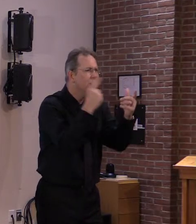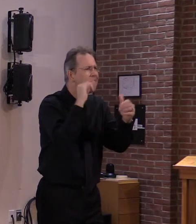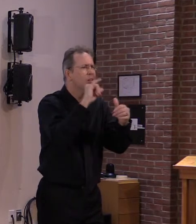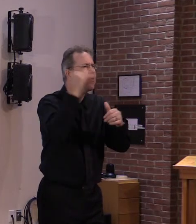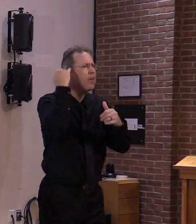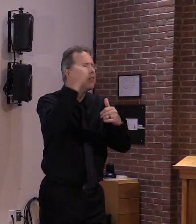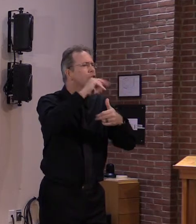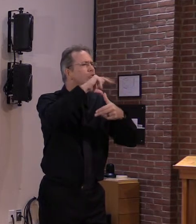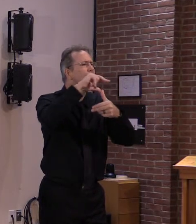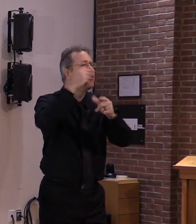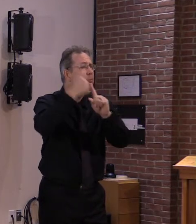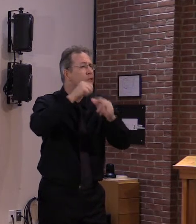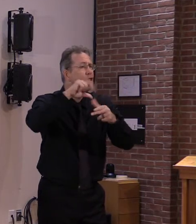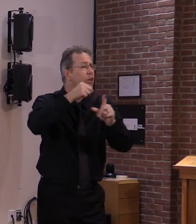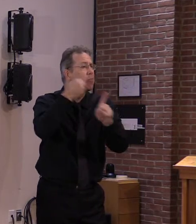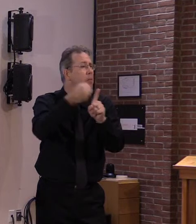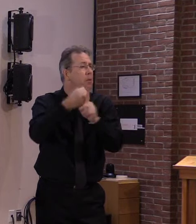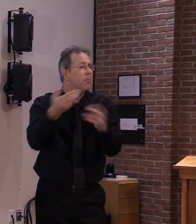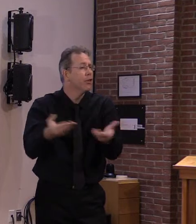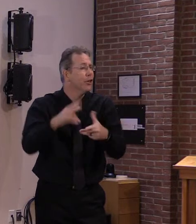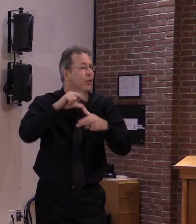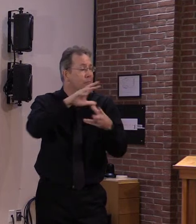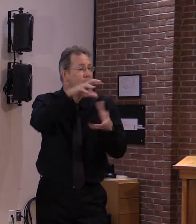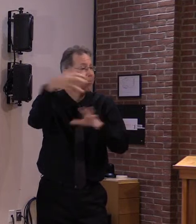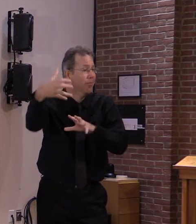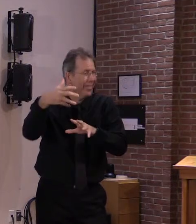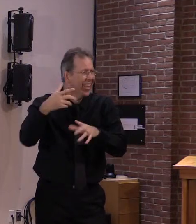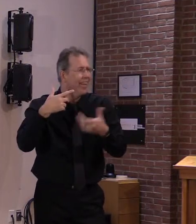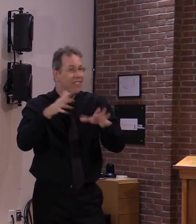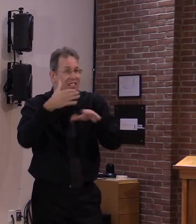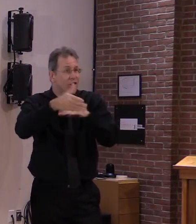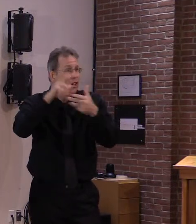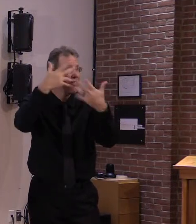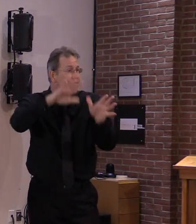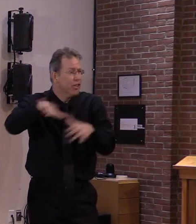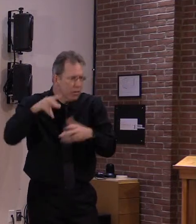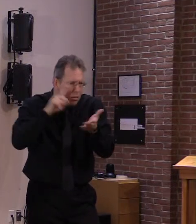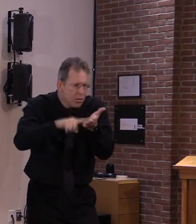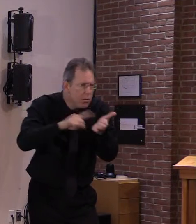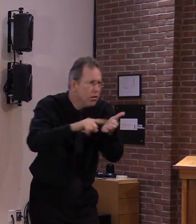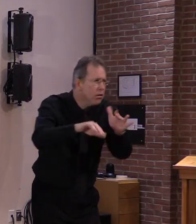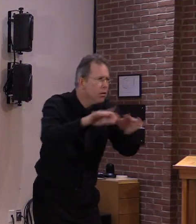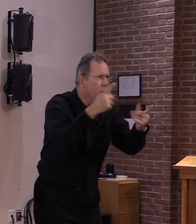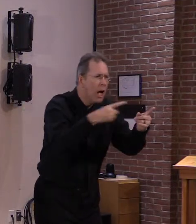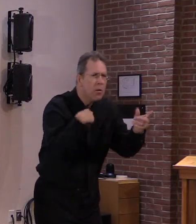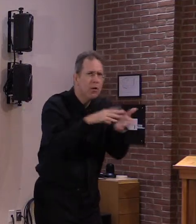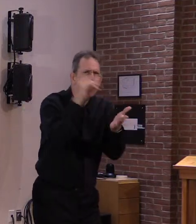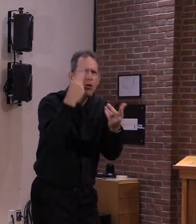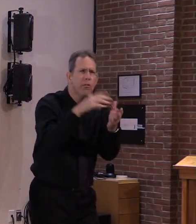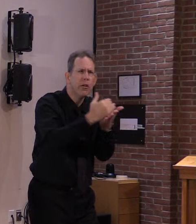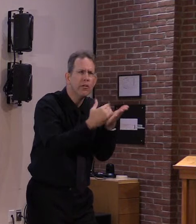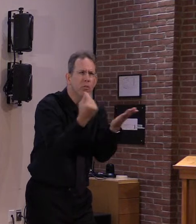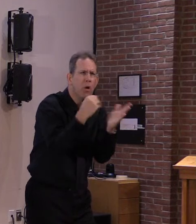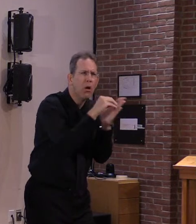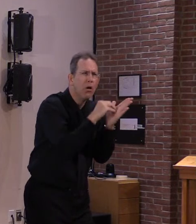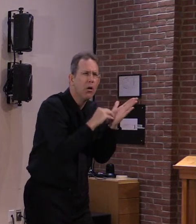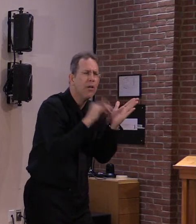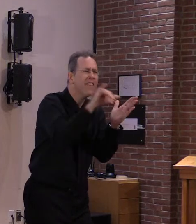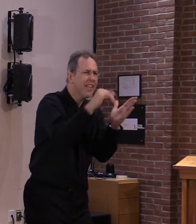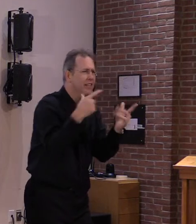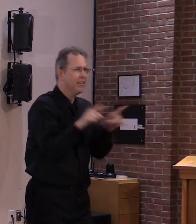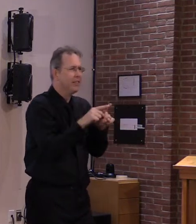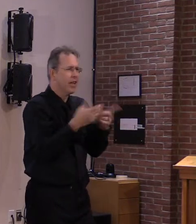you encouraging people to do more online shopping this year then, just because of the pandemic, to social distance easier? I think what I am saying is we need to